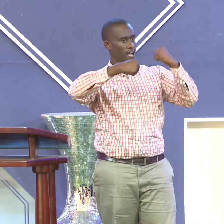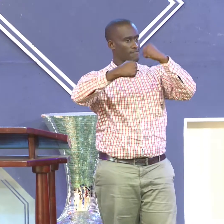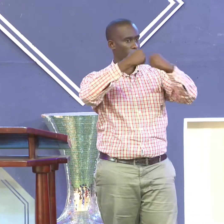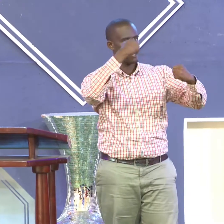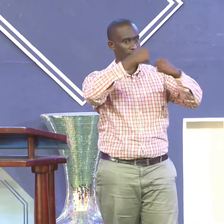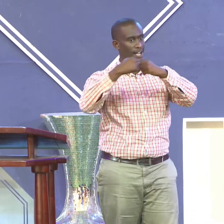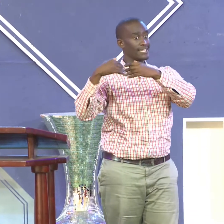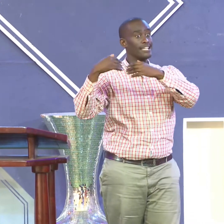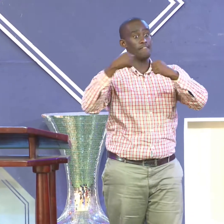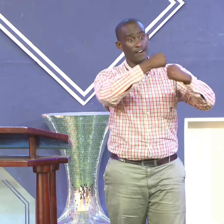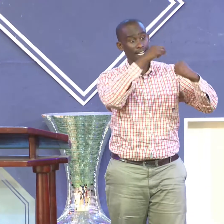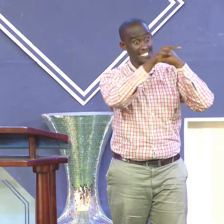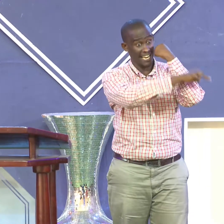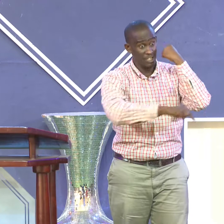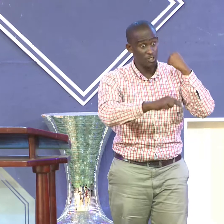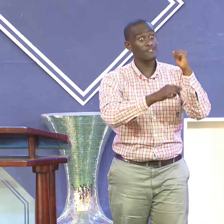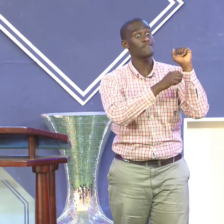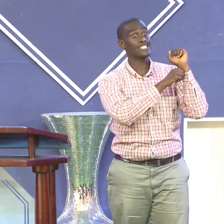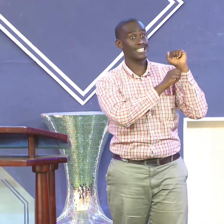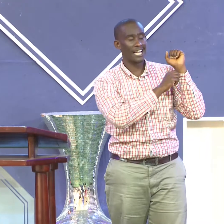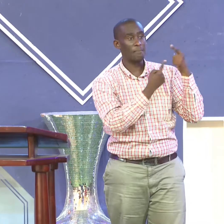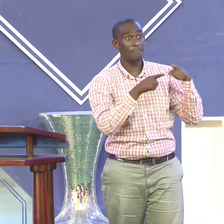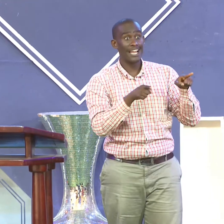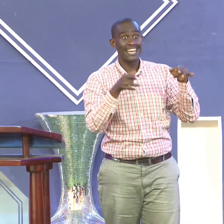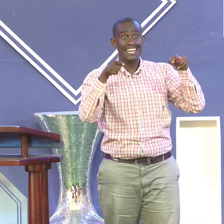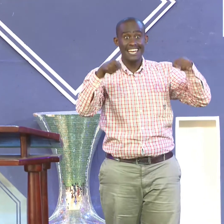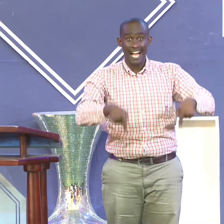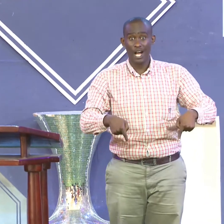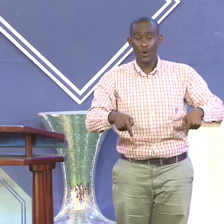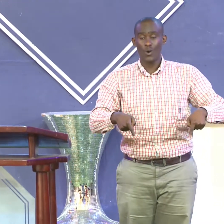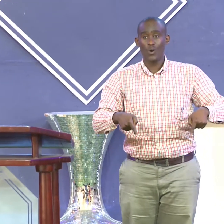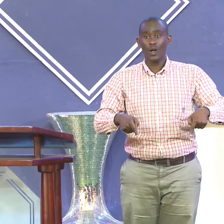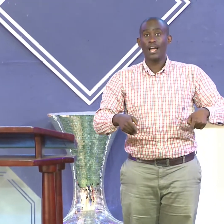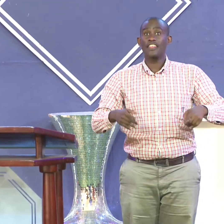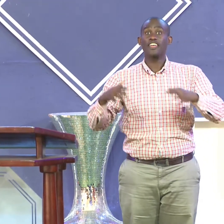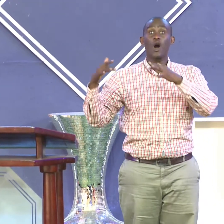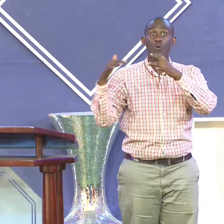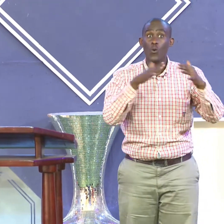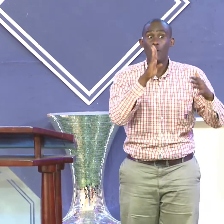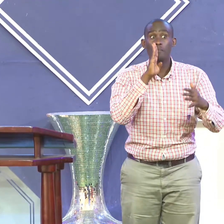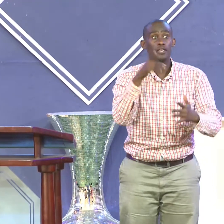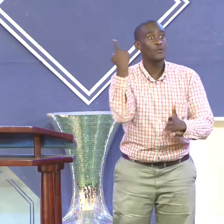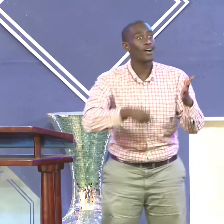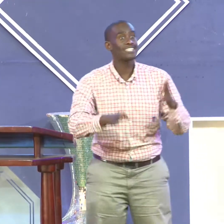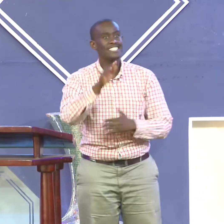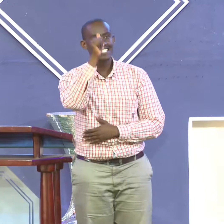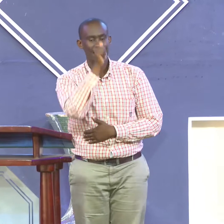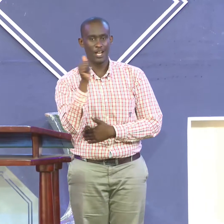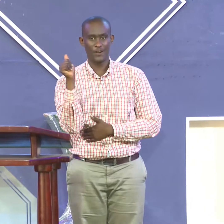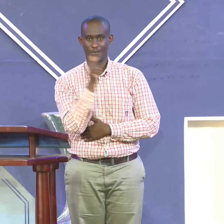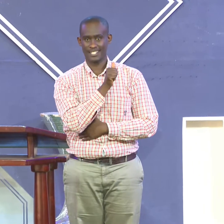nation in the physical. But this time, the battle had to